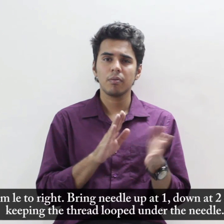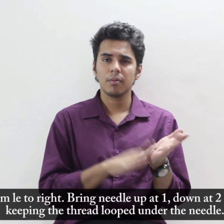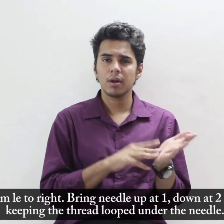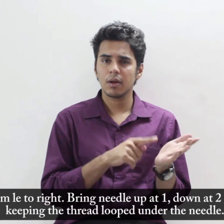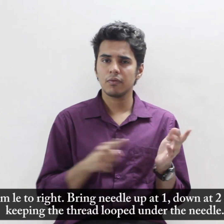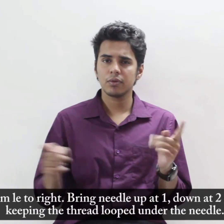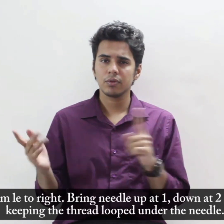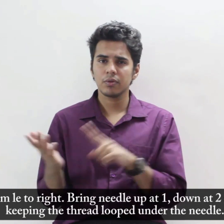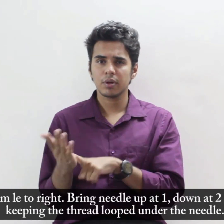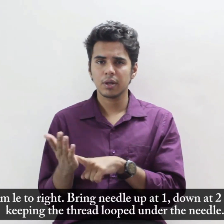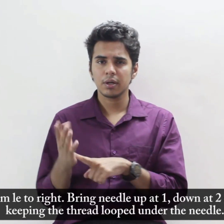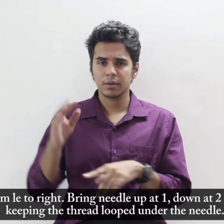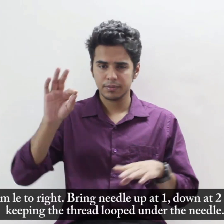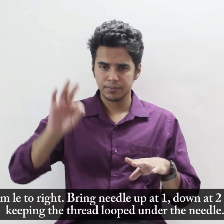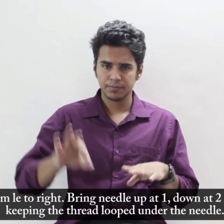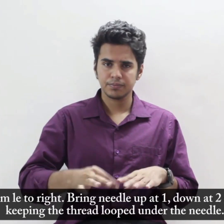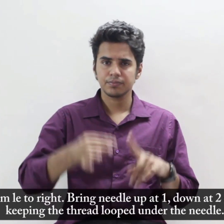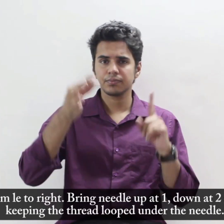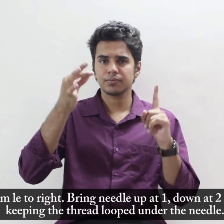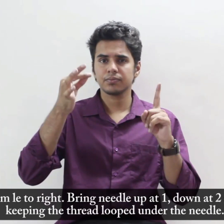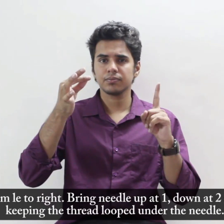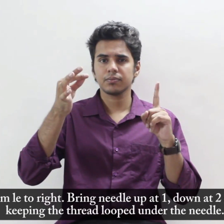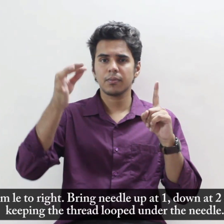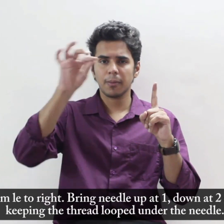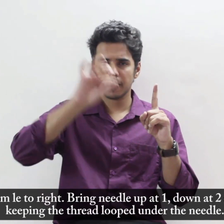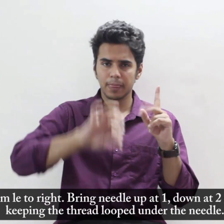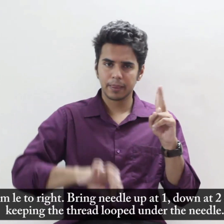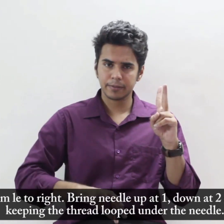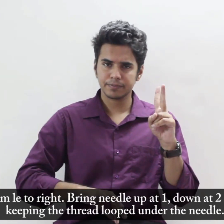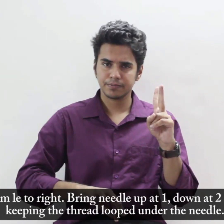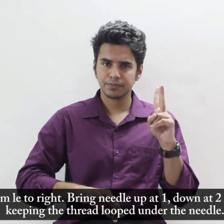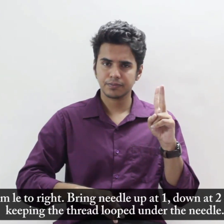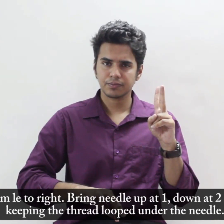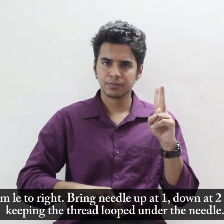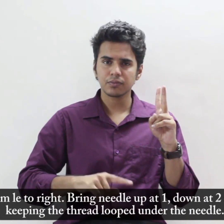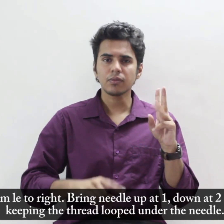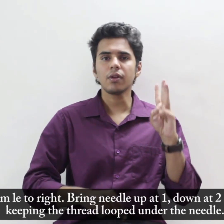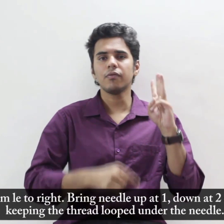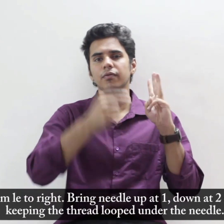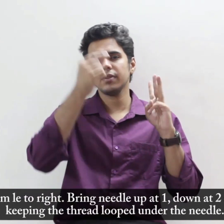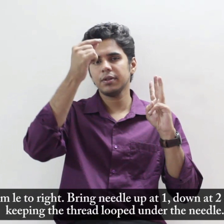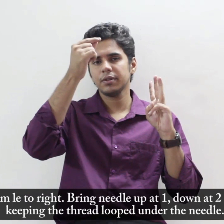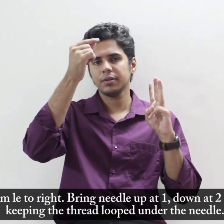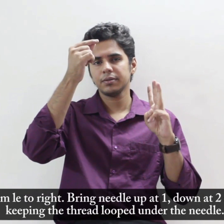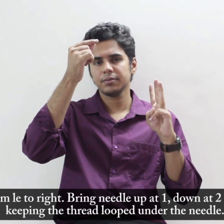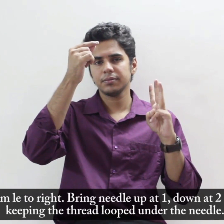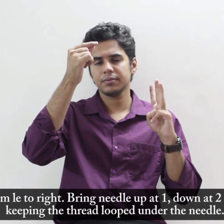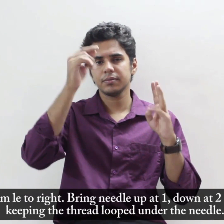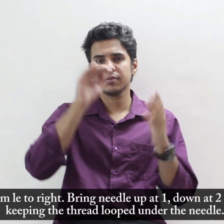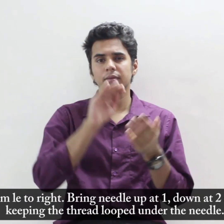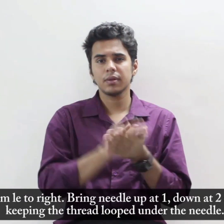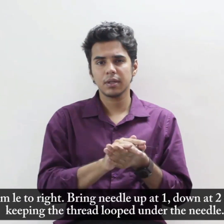Work from left to right. Bring needle up at 1, down at 2 and up at 3. Keep the thread looped under the